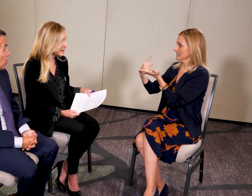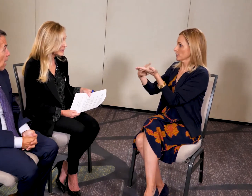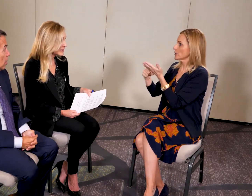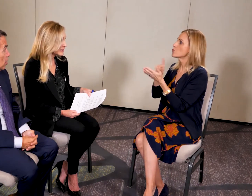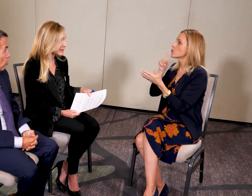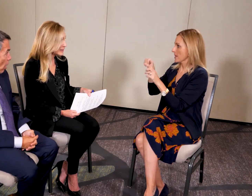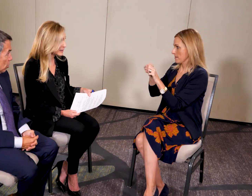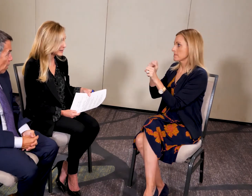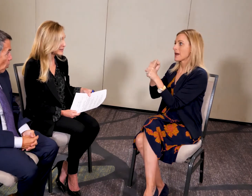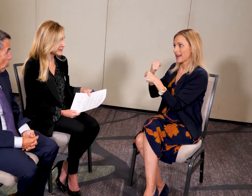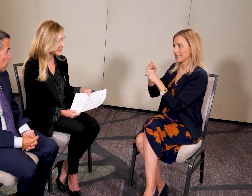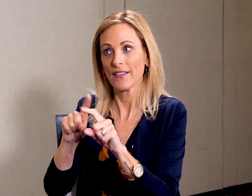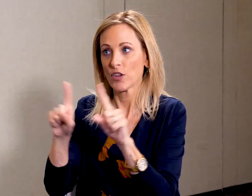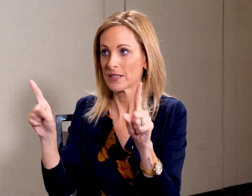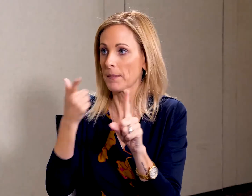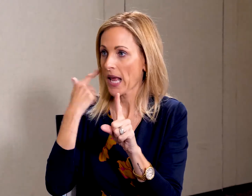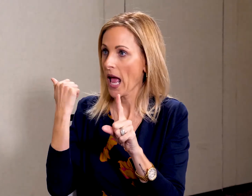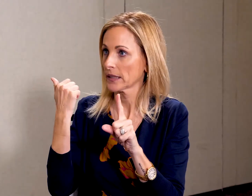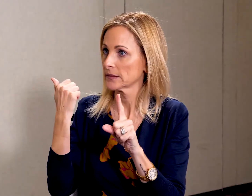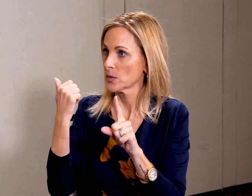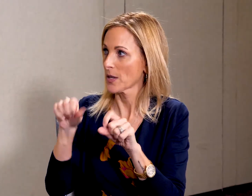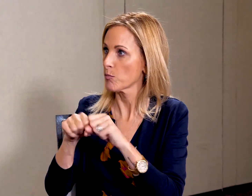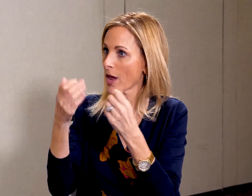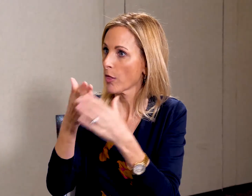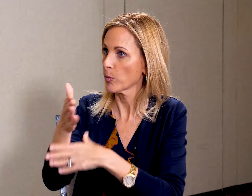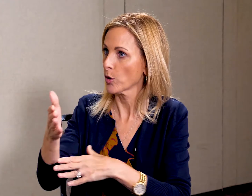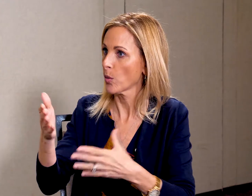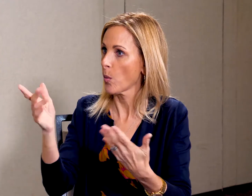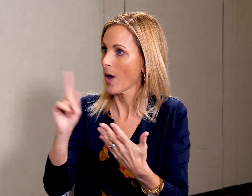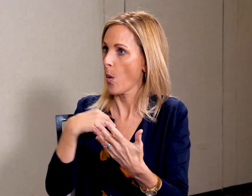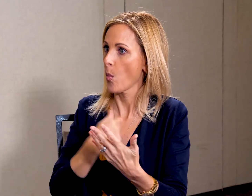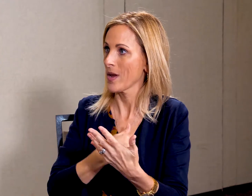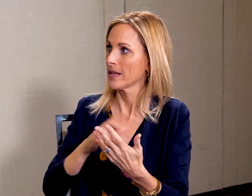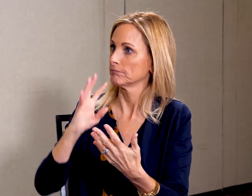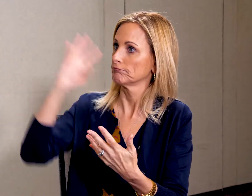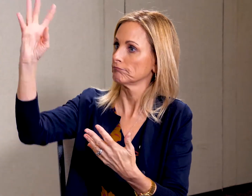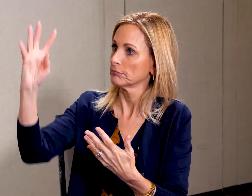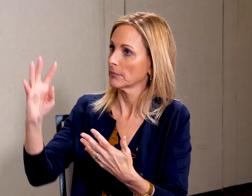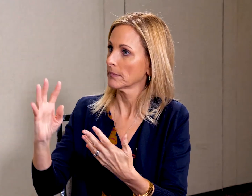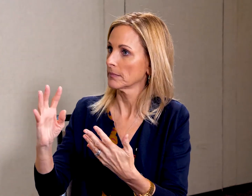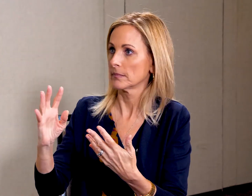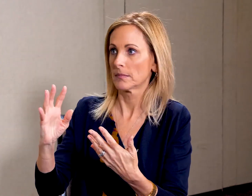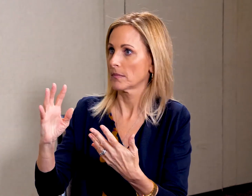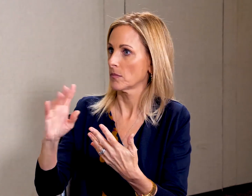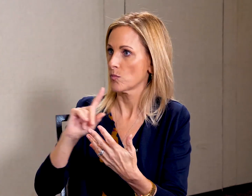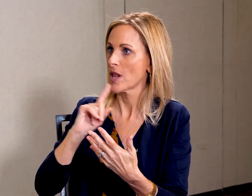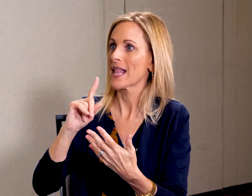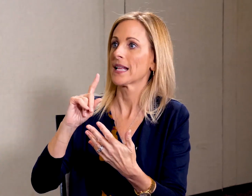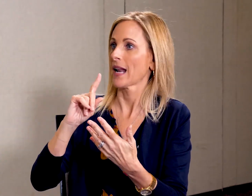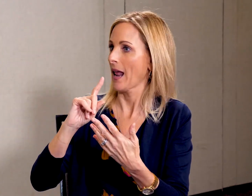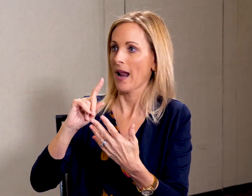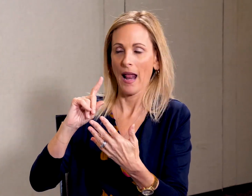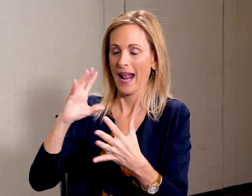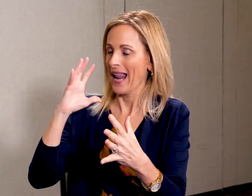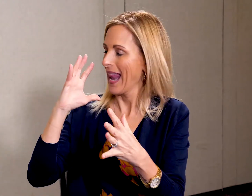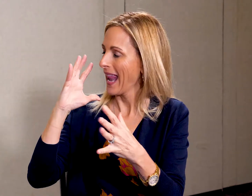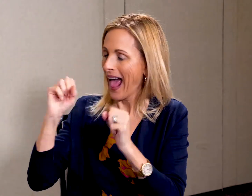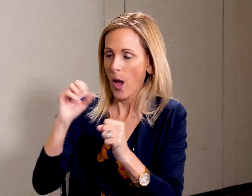That roundtable really did make noise, and it did make a difference. I think it made a breakthrough because we actually spoke up for the first time as a